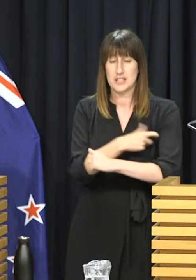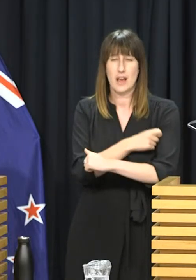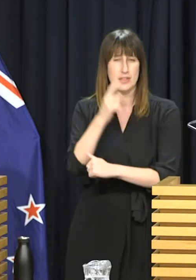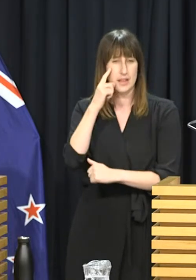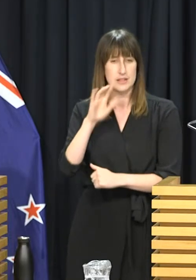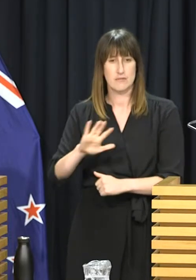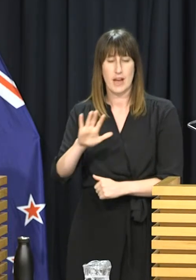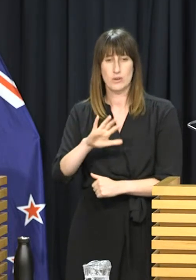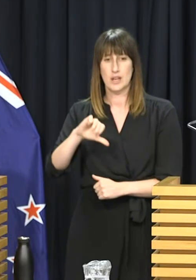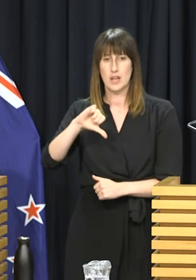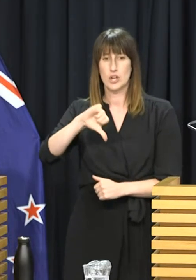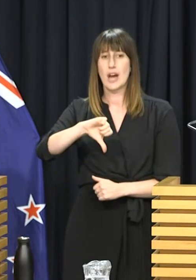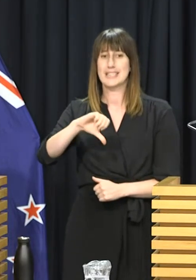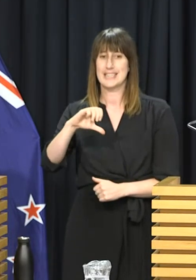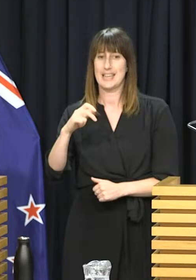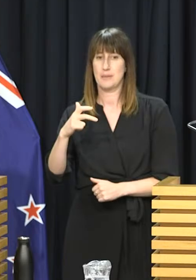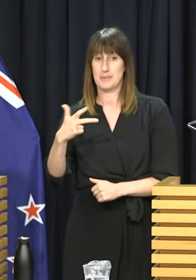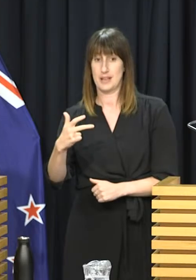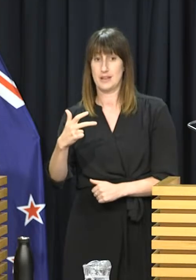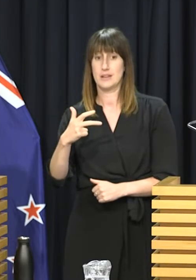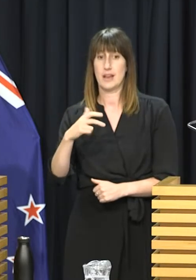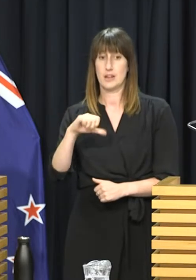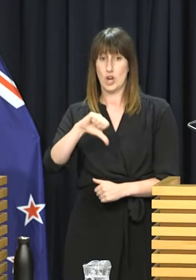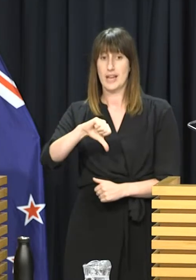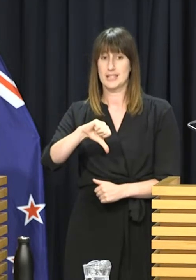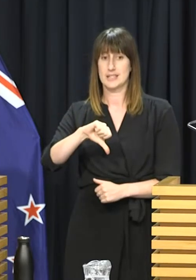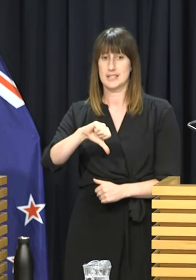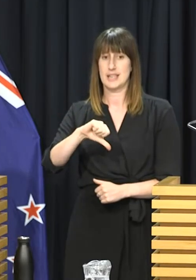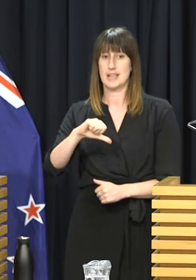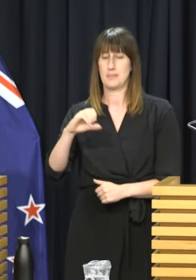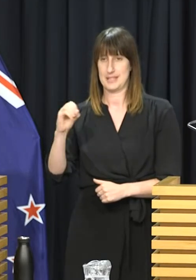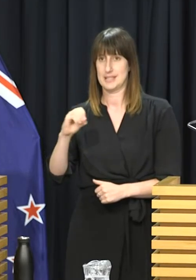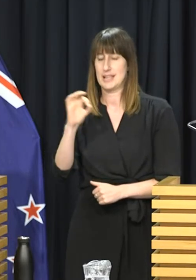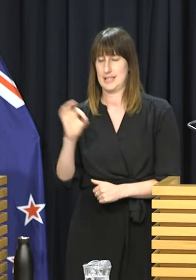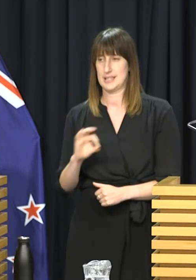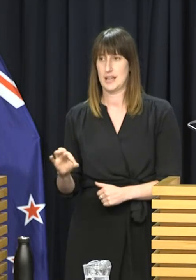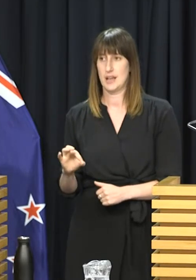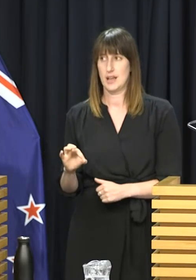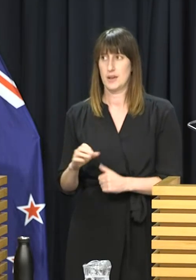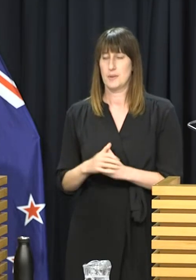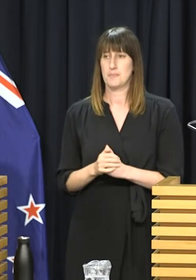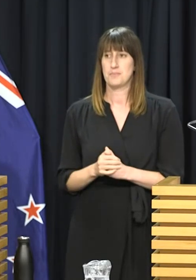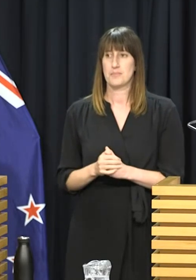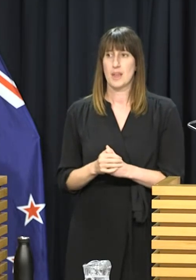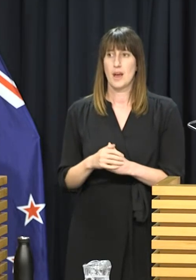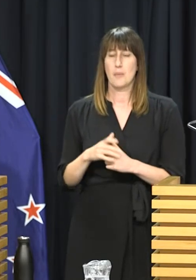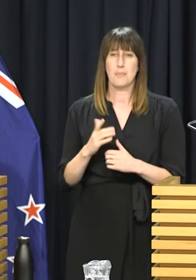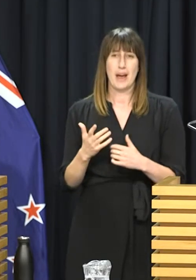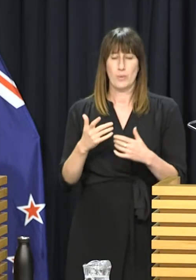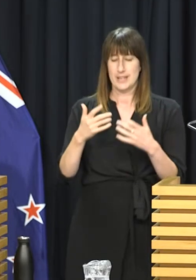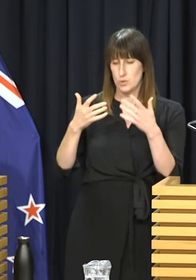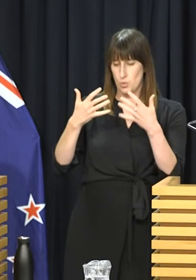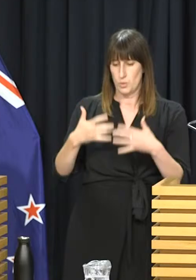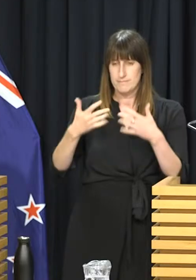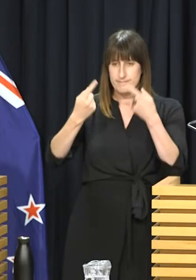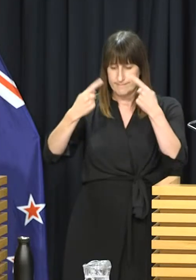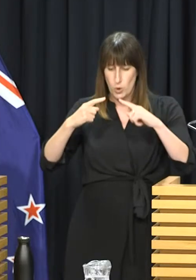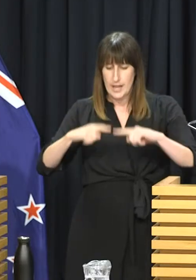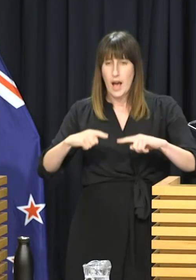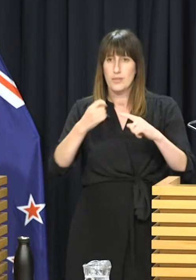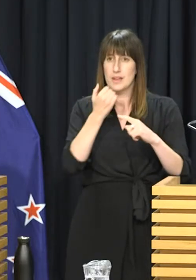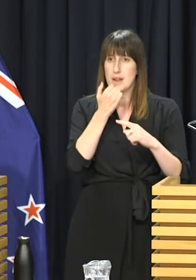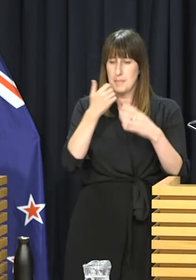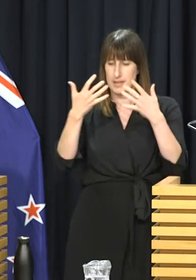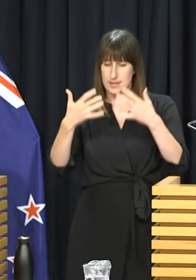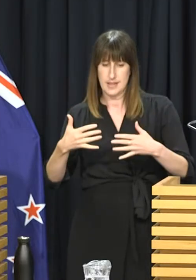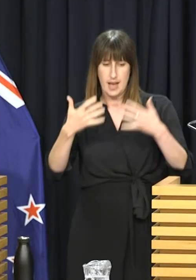hotel manager at the Grand Millennium is that they're comfortable that they are well above 90%. But there's a data matching exercise that goes on here just to make sure